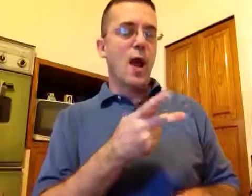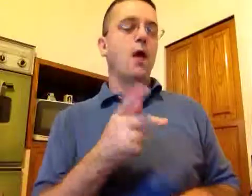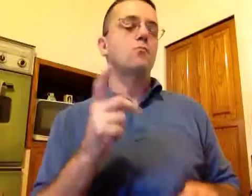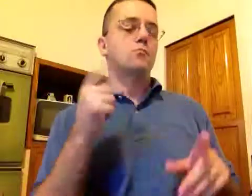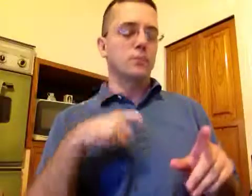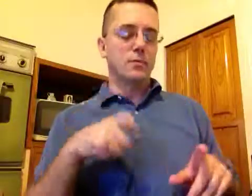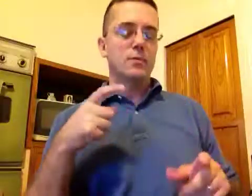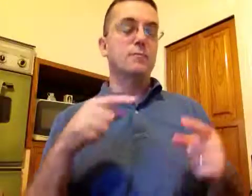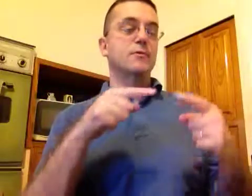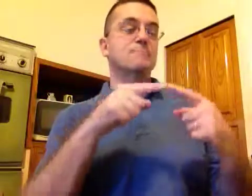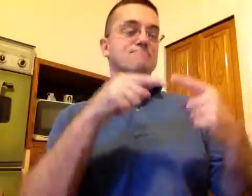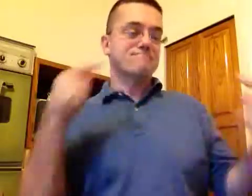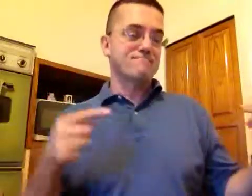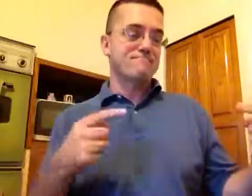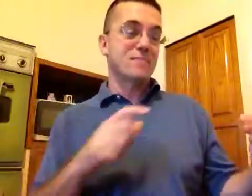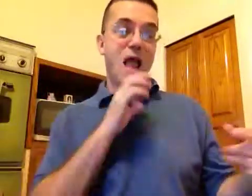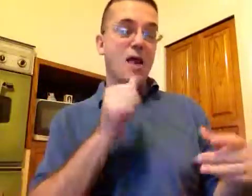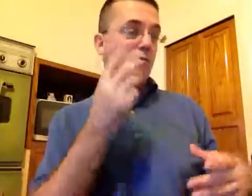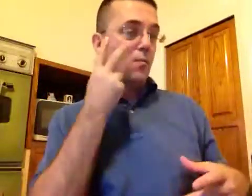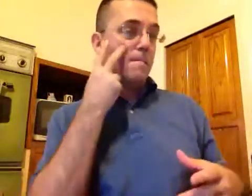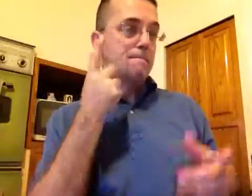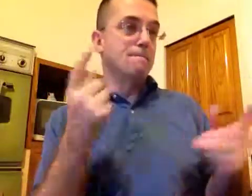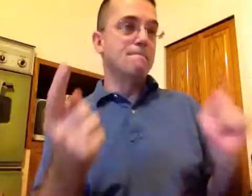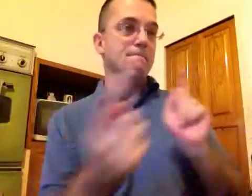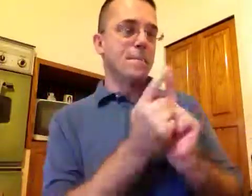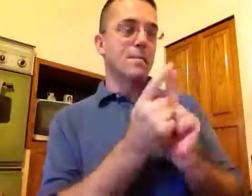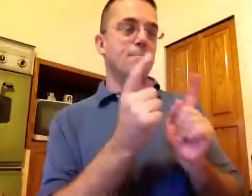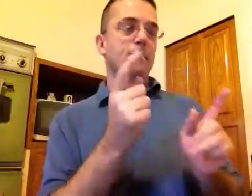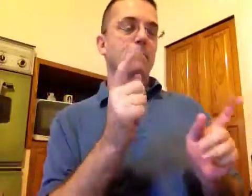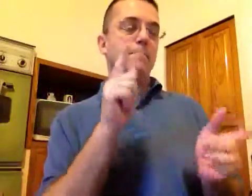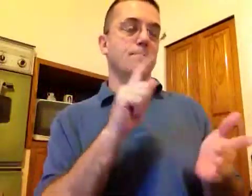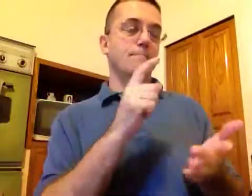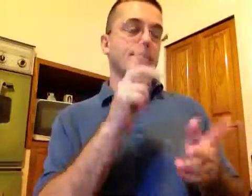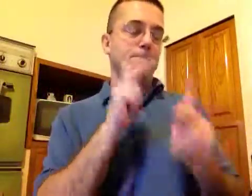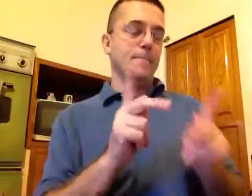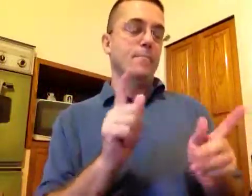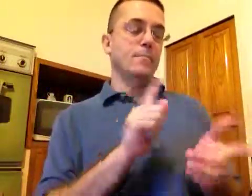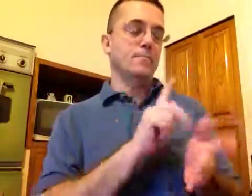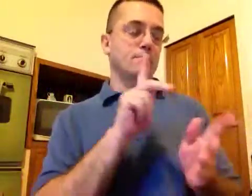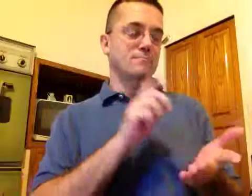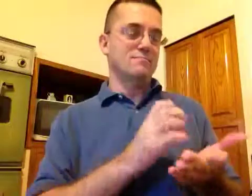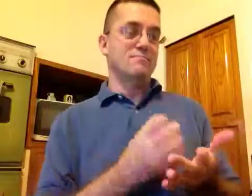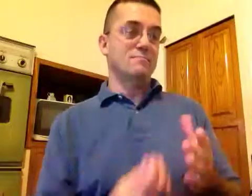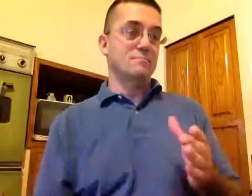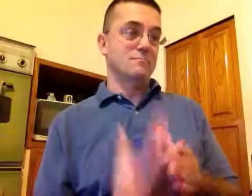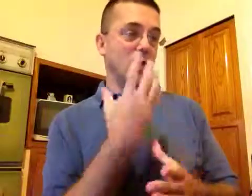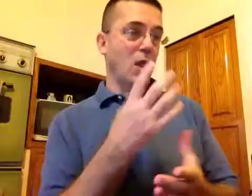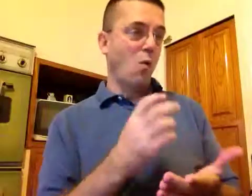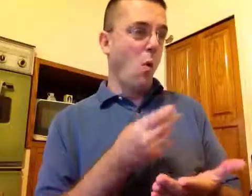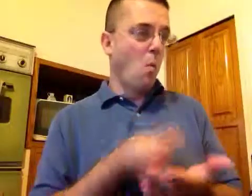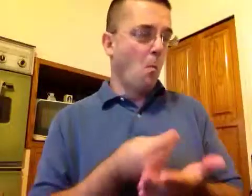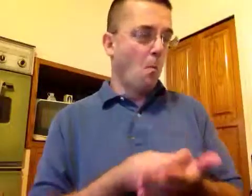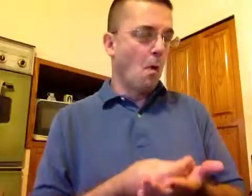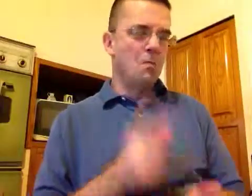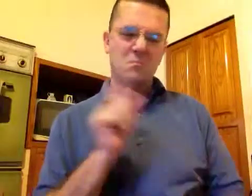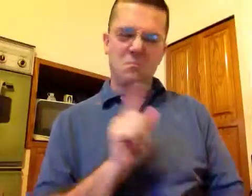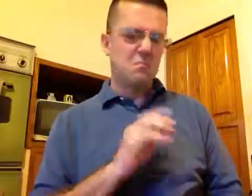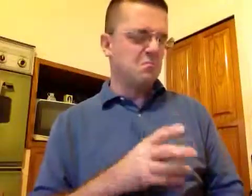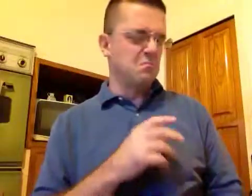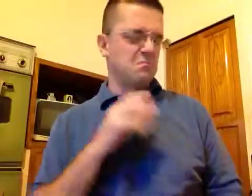don't meet people prospering because of credit cards. I meet people instead. Everybody. I don't meet rich people using credit